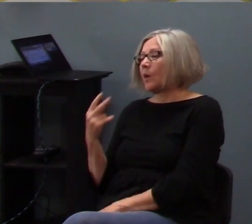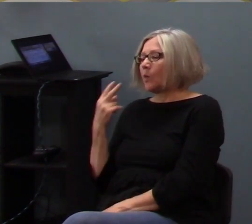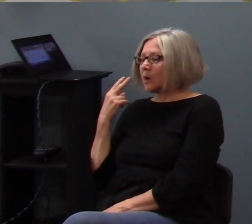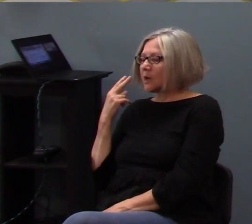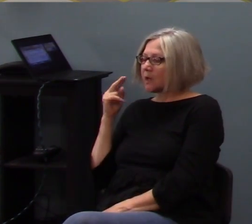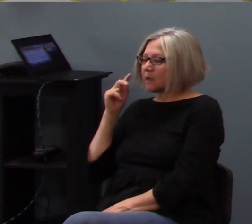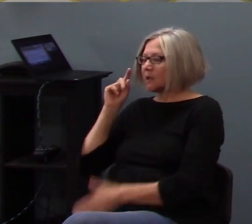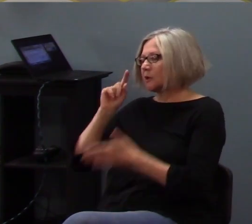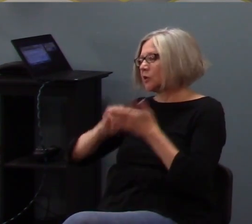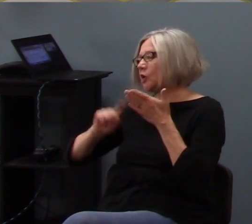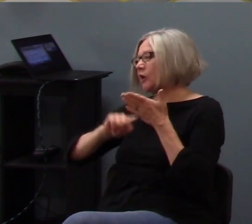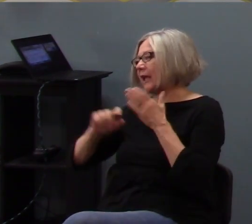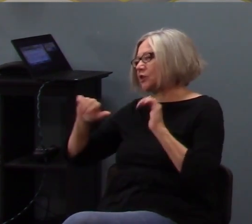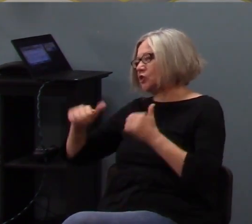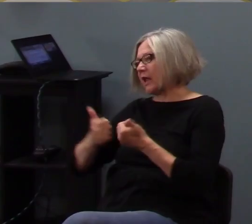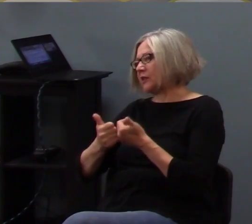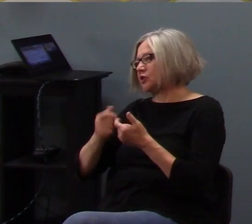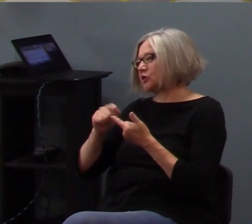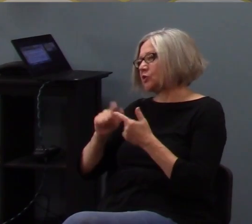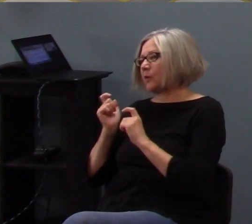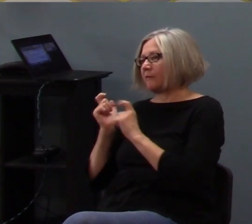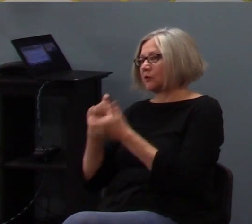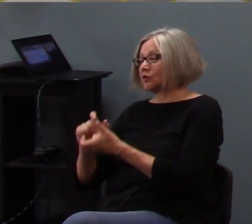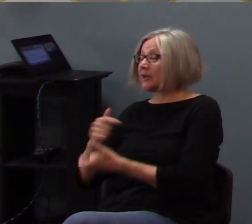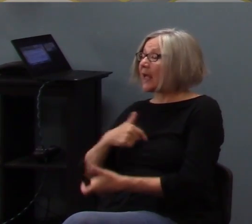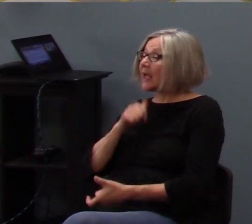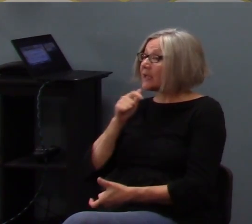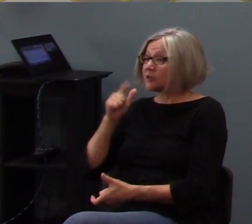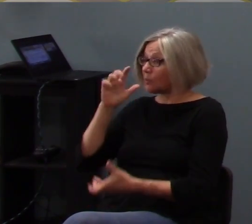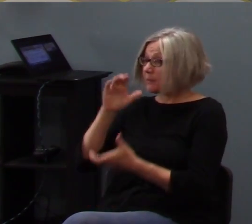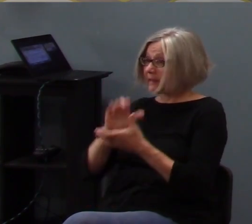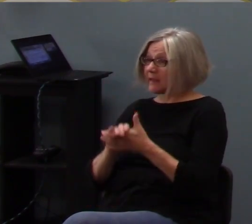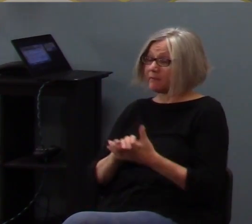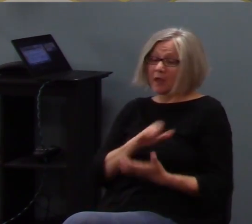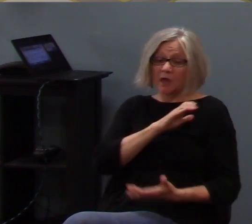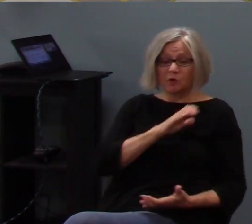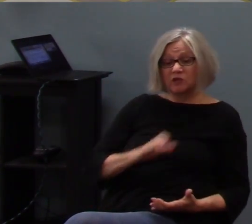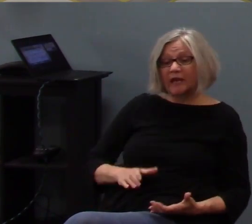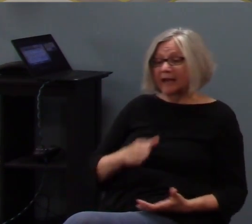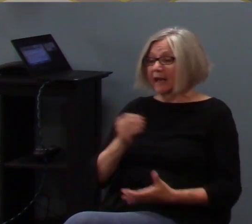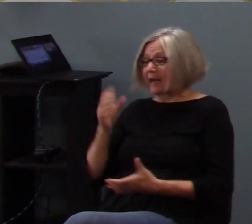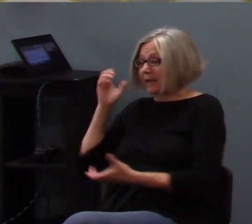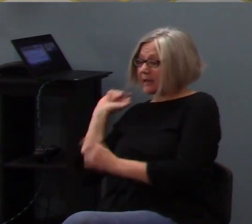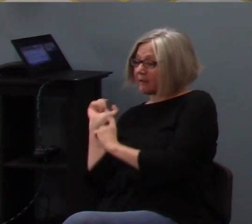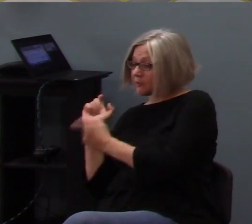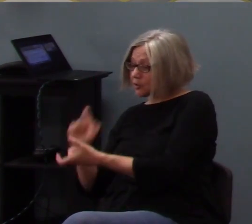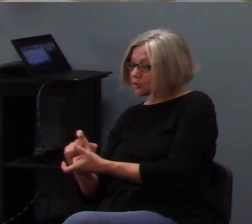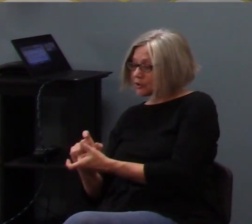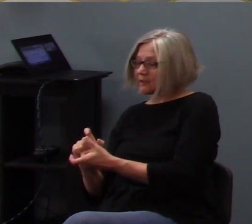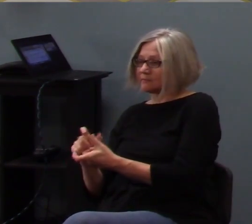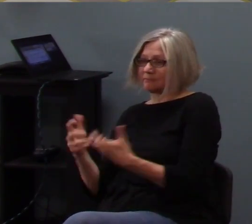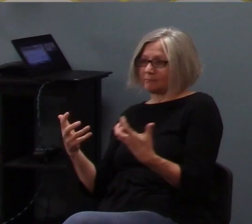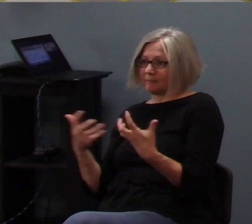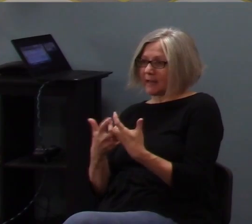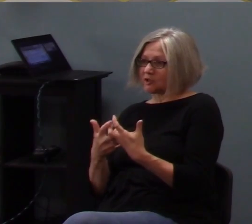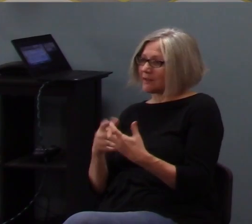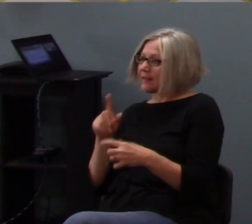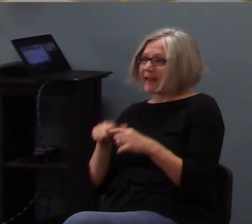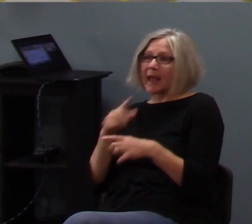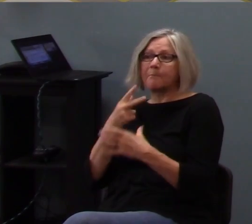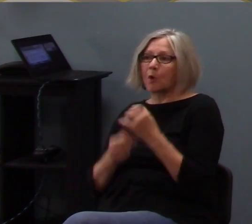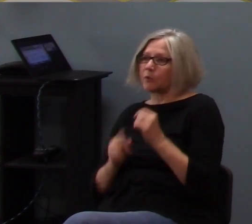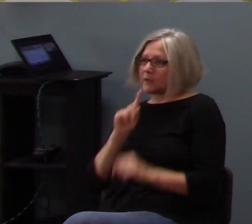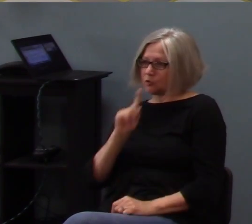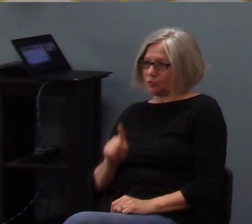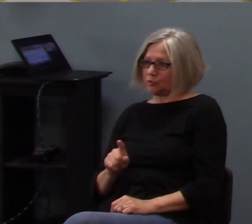evolution because I don't believe that Christianity and evolution play nice together. I don't think they match. I don't think Christianity and evolution can both be true. You